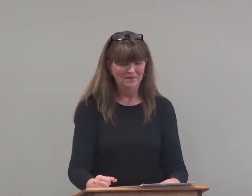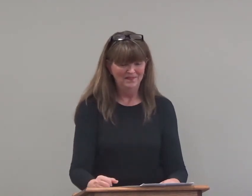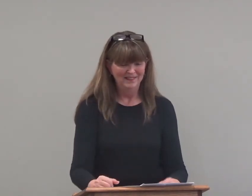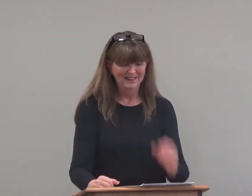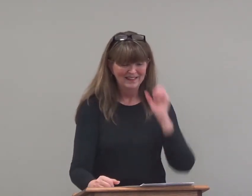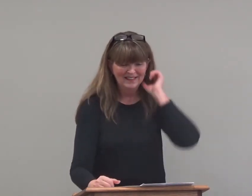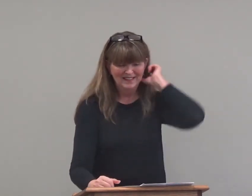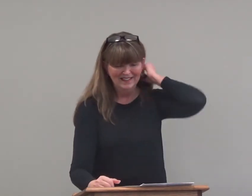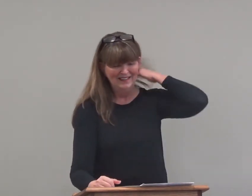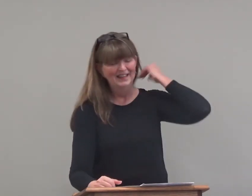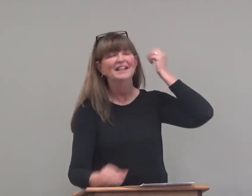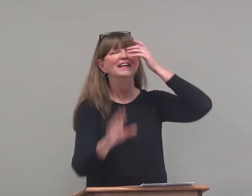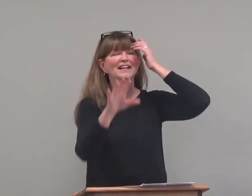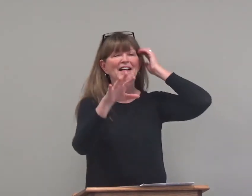Where am I?